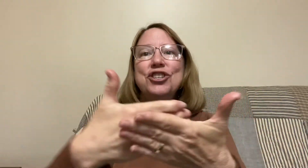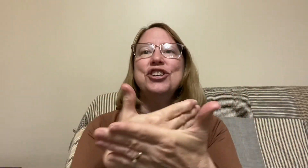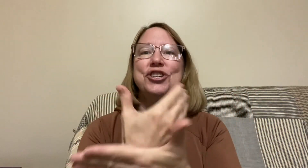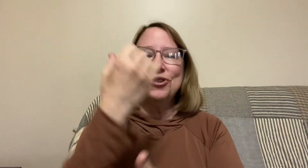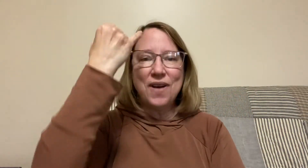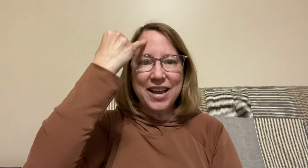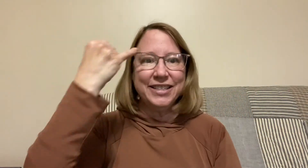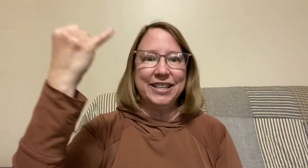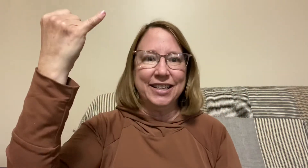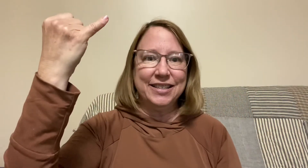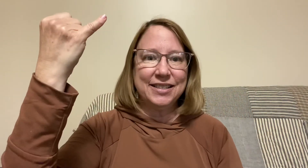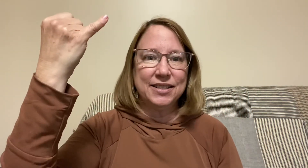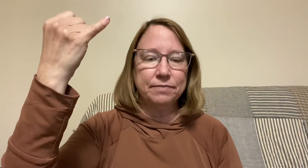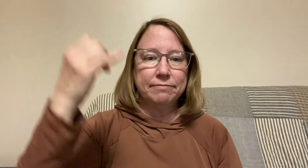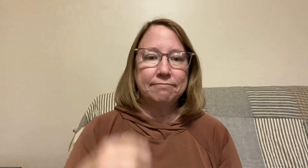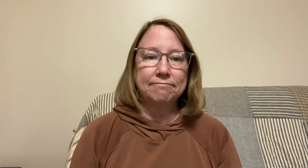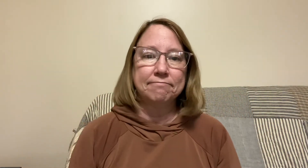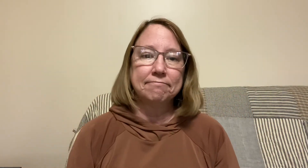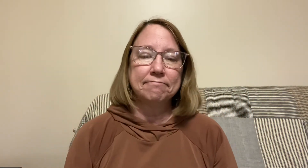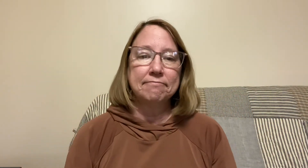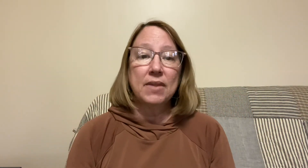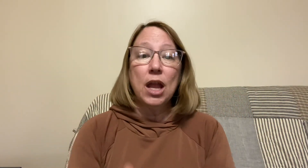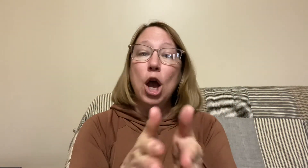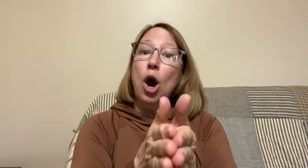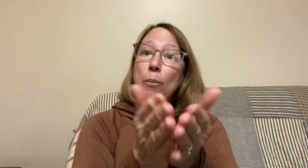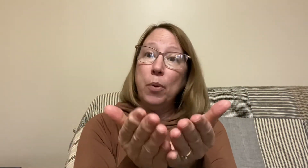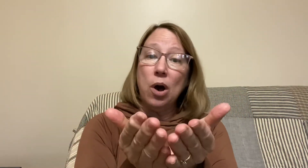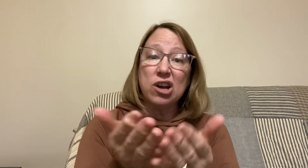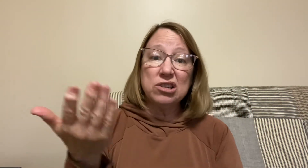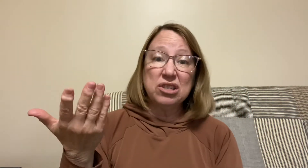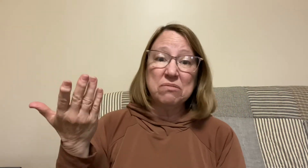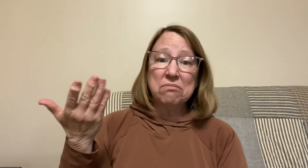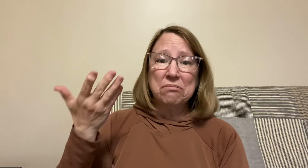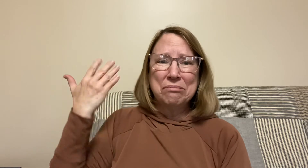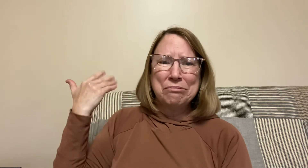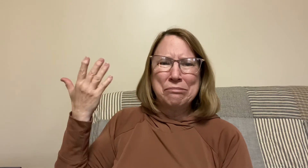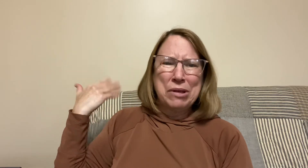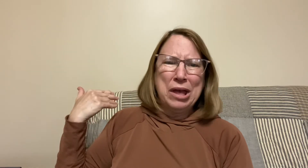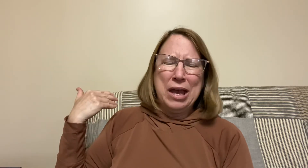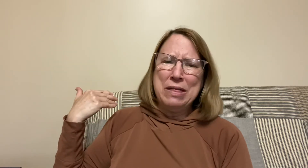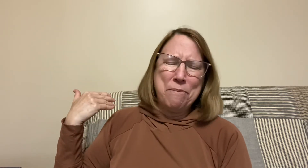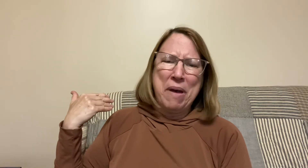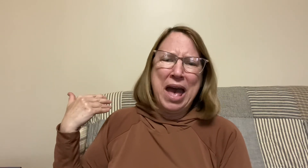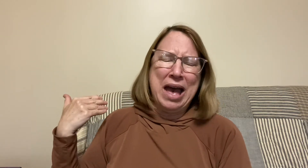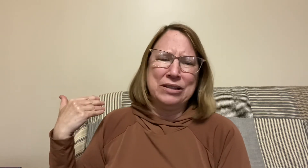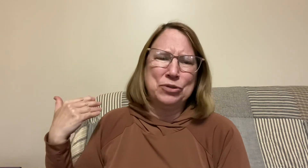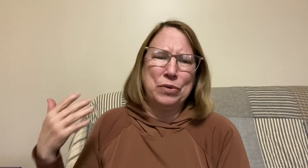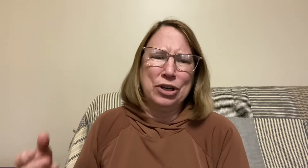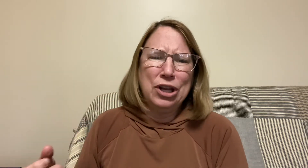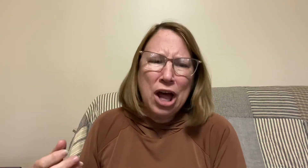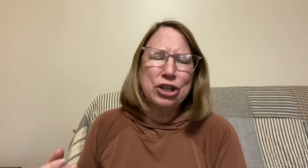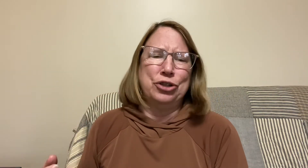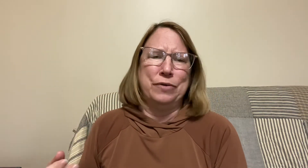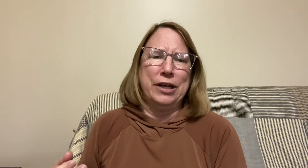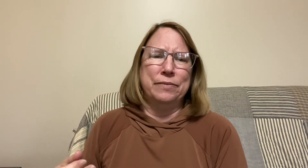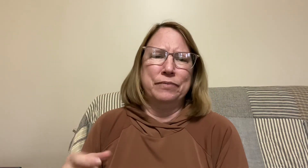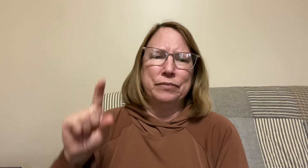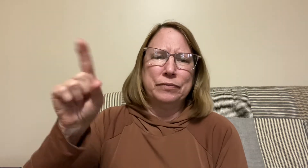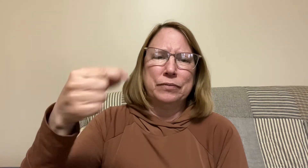doubt, transformed European society. The ability